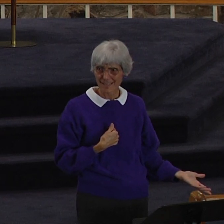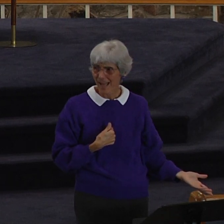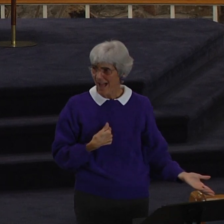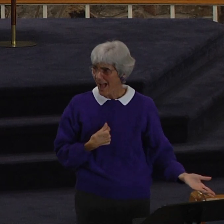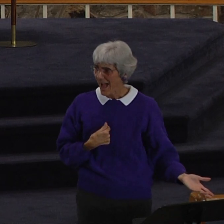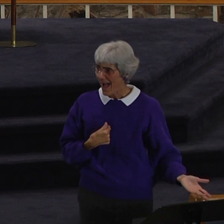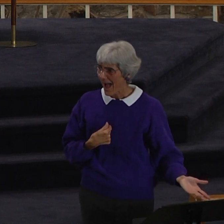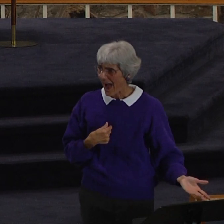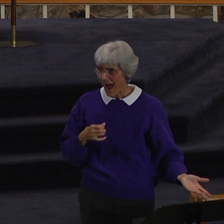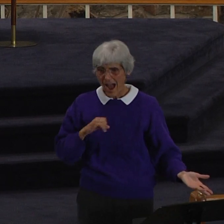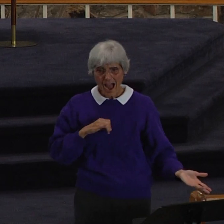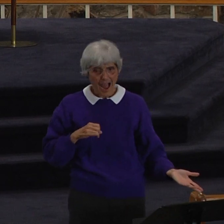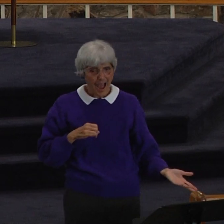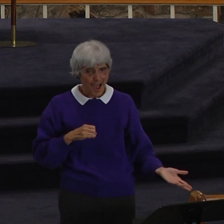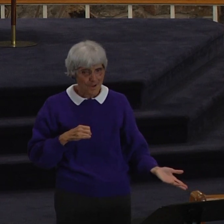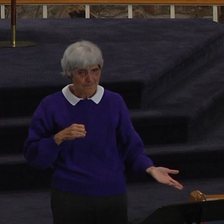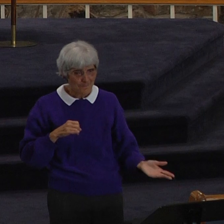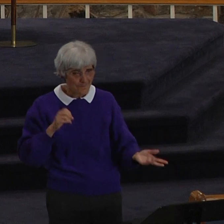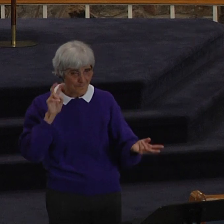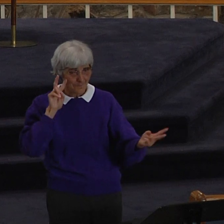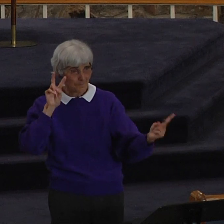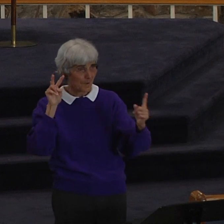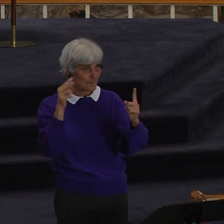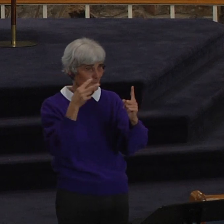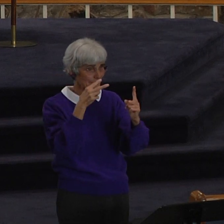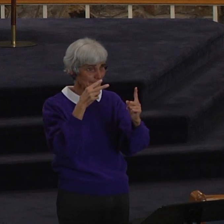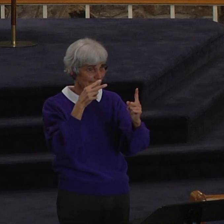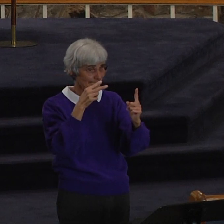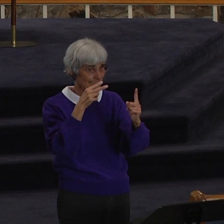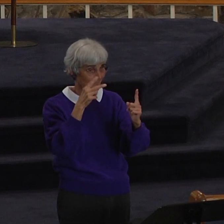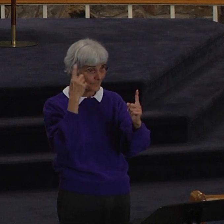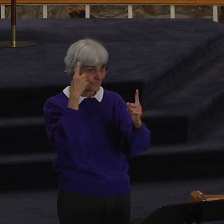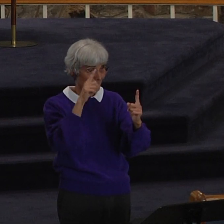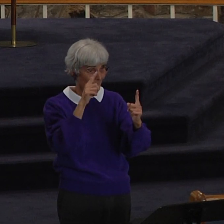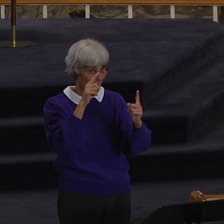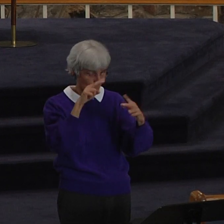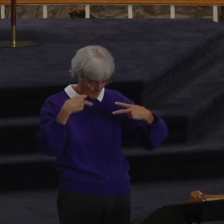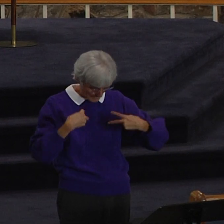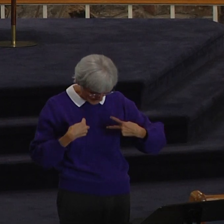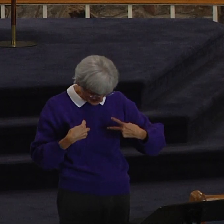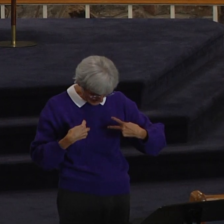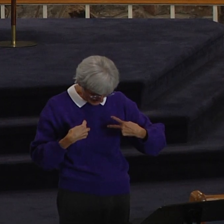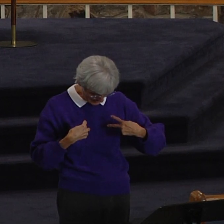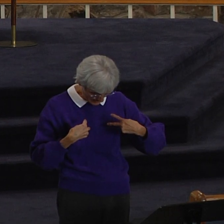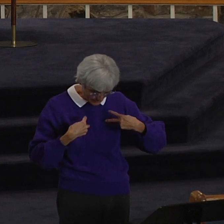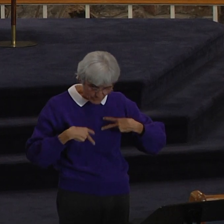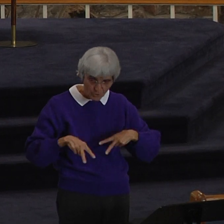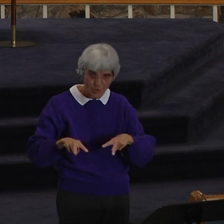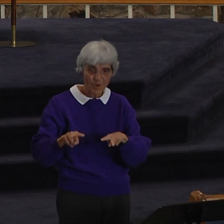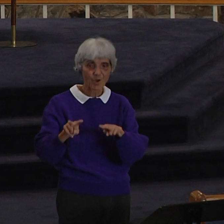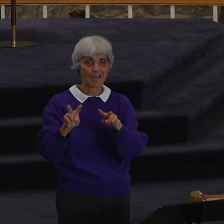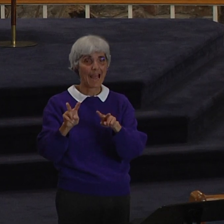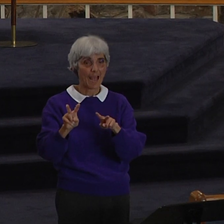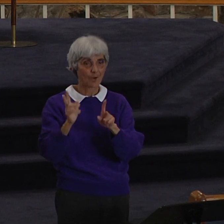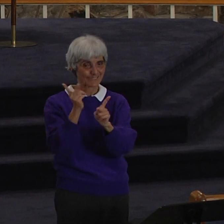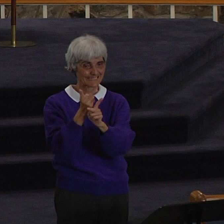I'm told that my perspective needs to shift from that internal focus to look out and see that it's